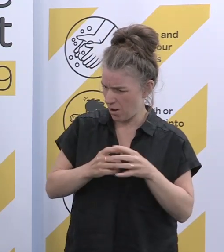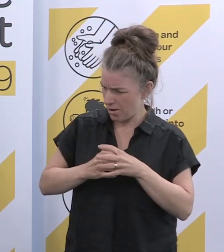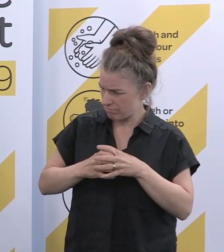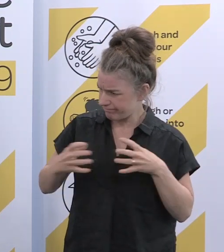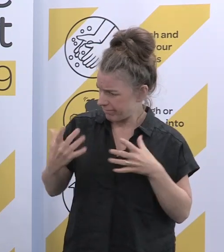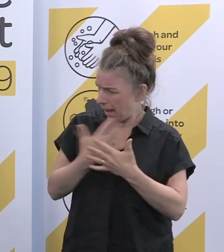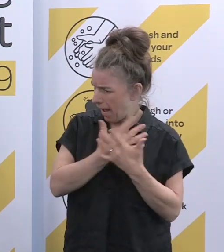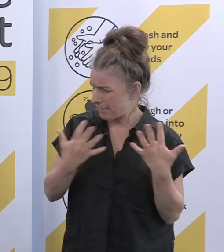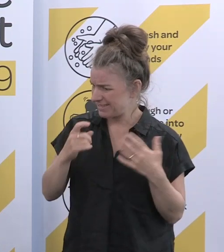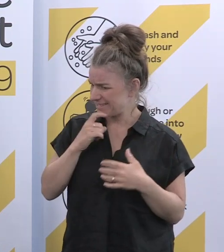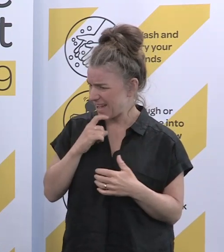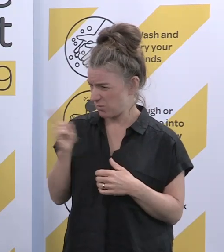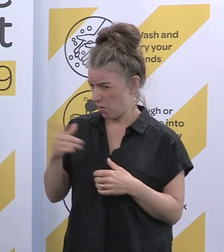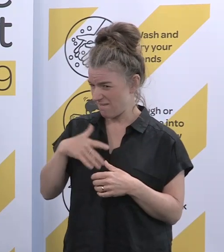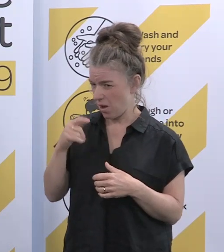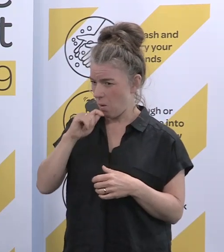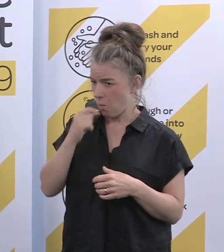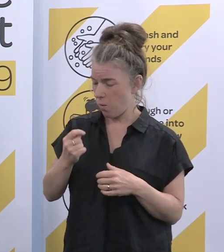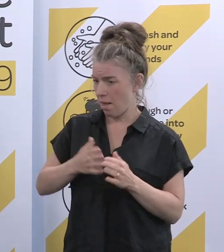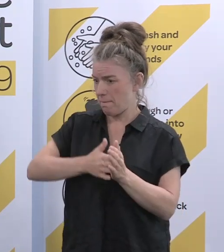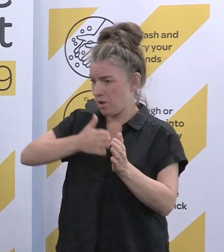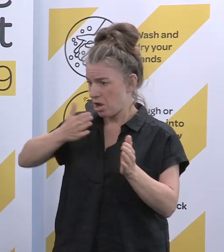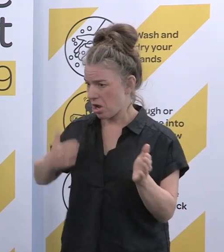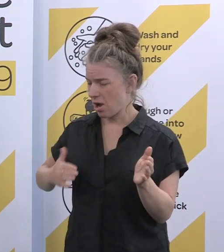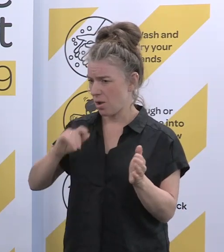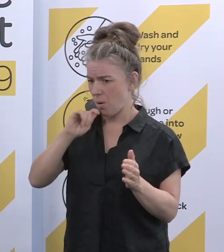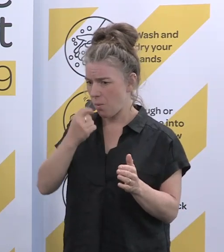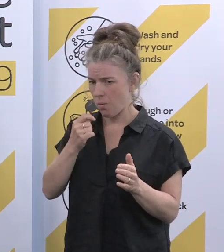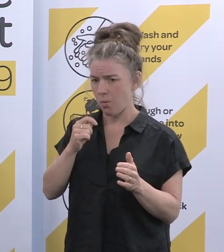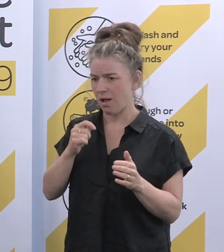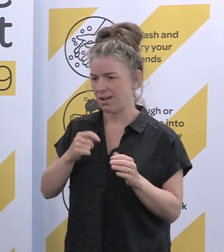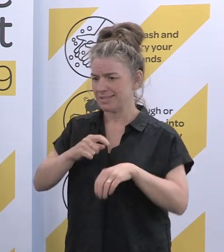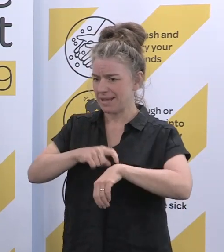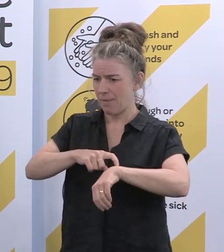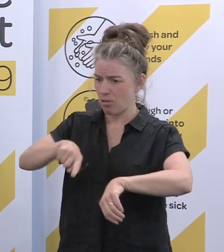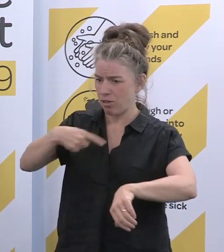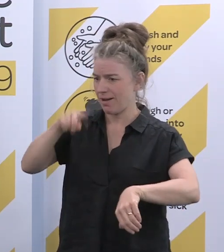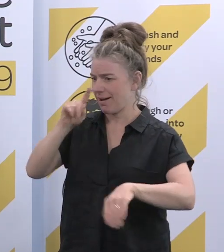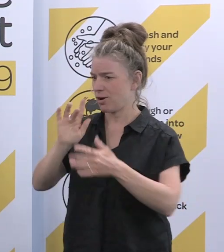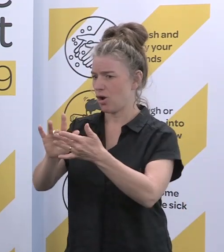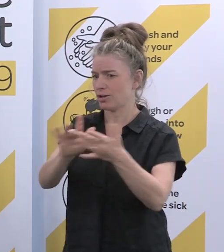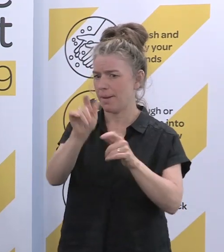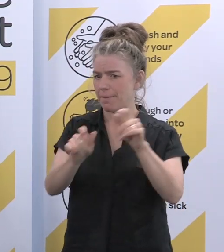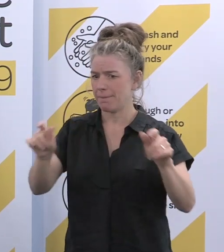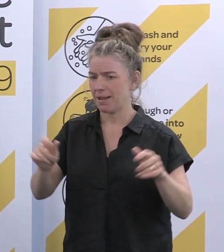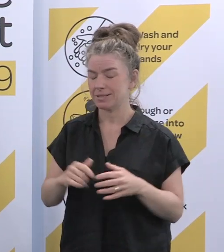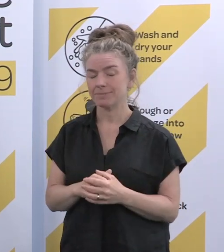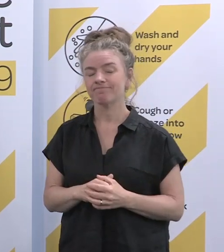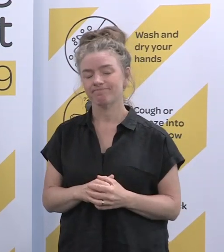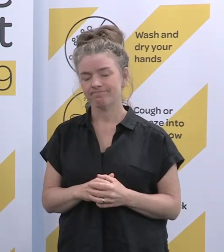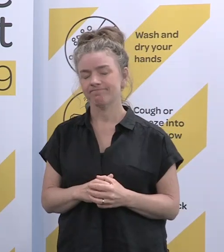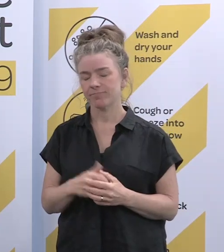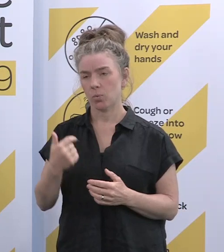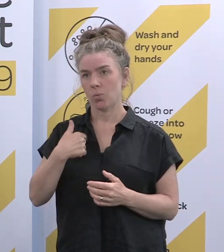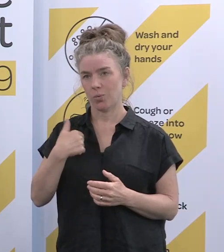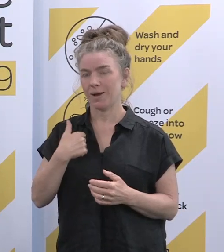you about a potential backlog, I suppose, building up and potential transmission occurring? So we have anticipated this increase in